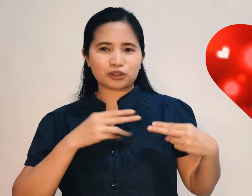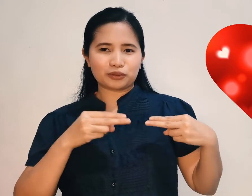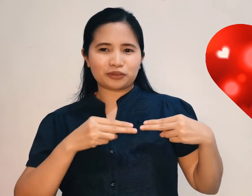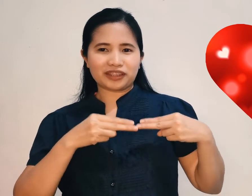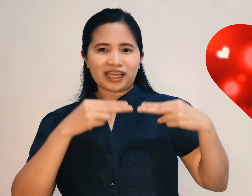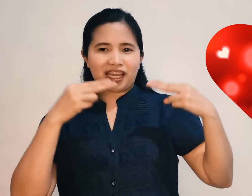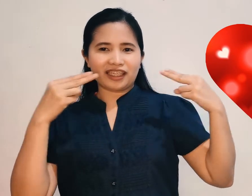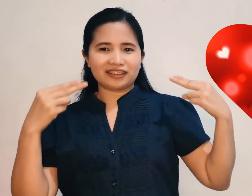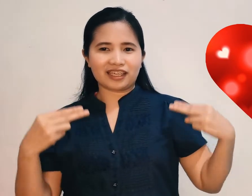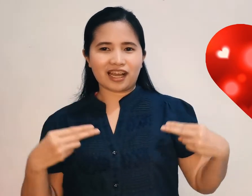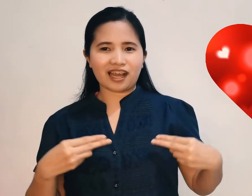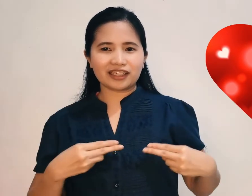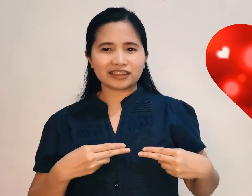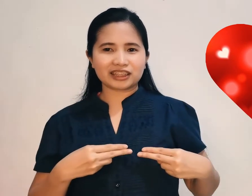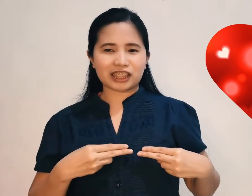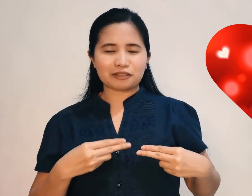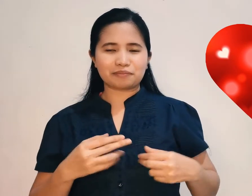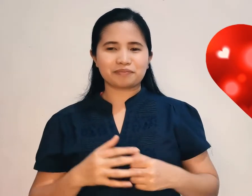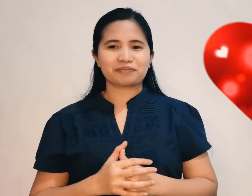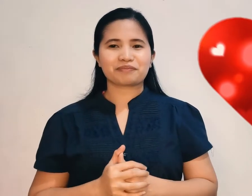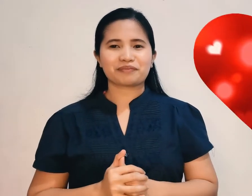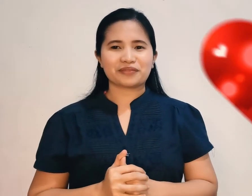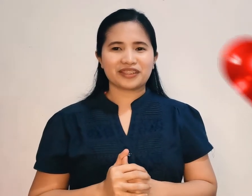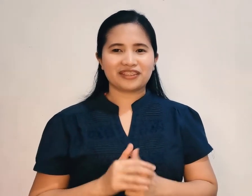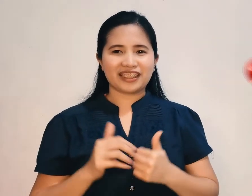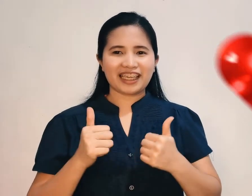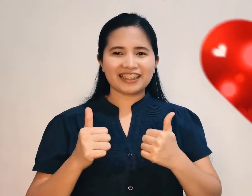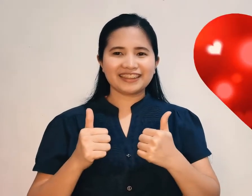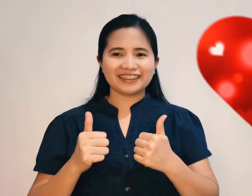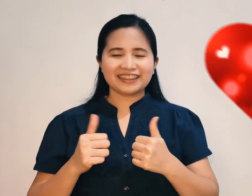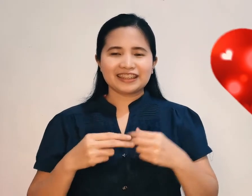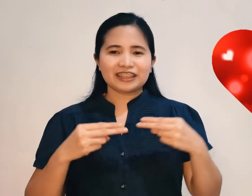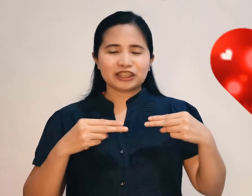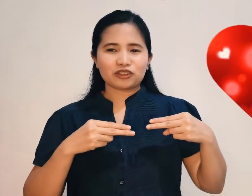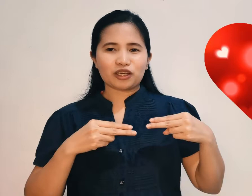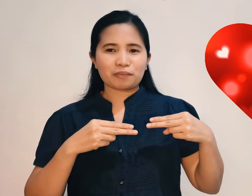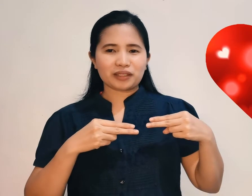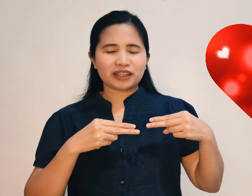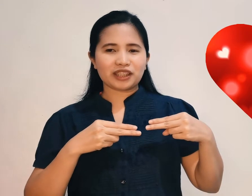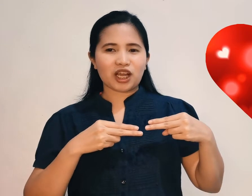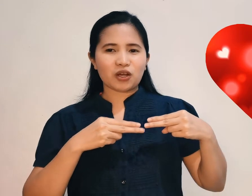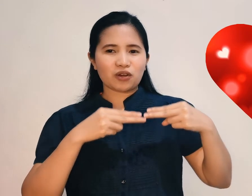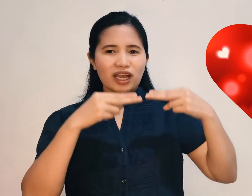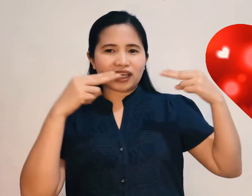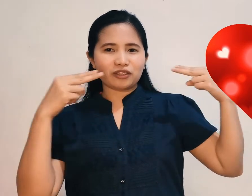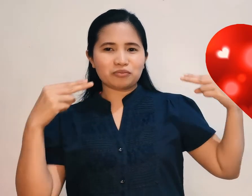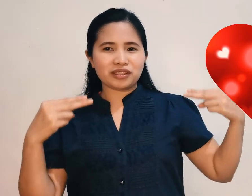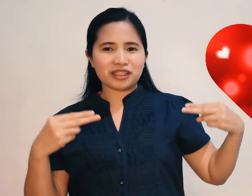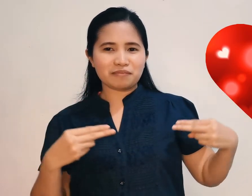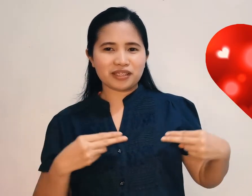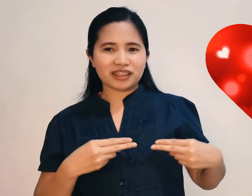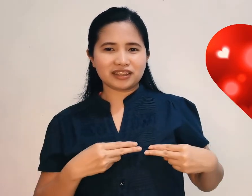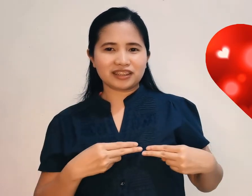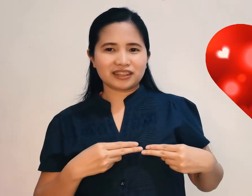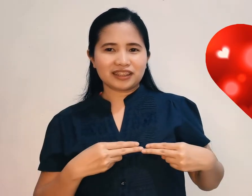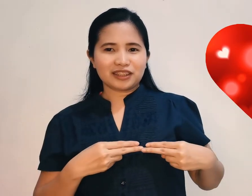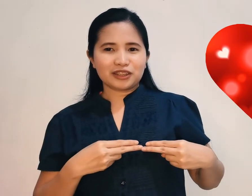puso. Heart shape. Okay? So kapag ikaw ay iibig,